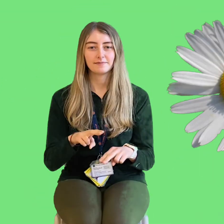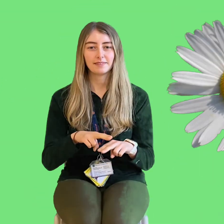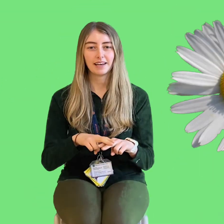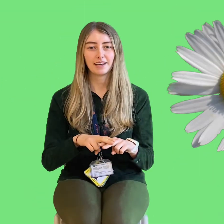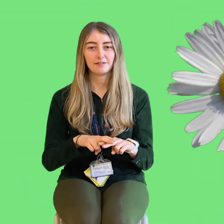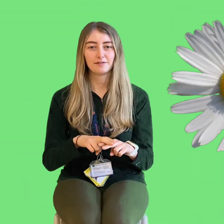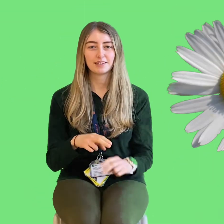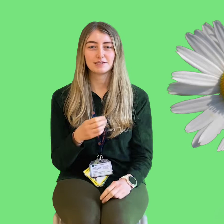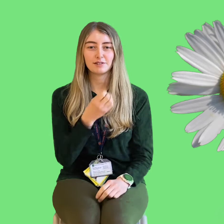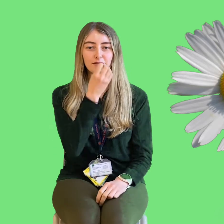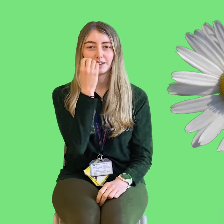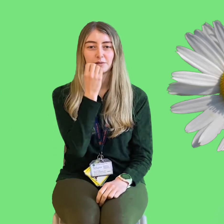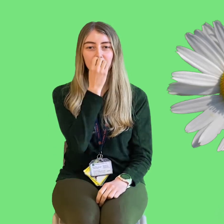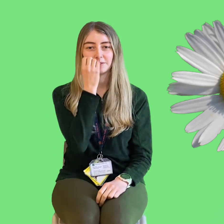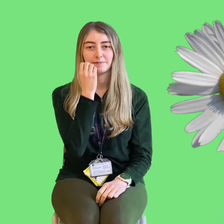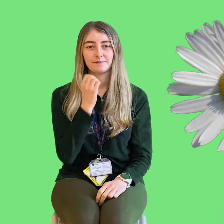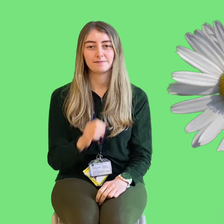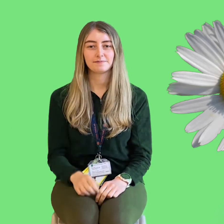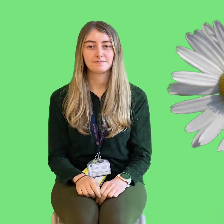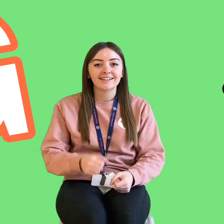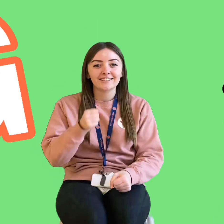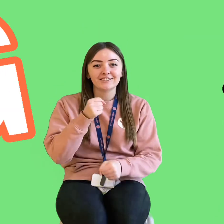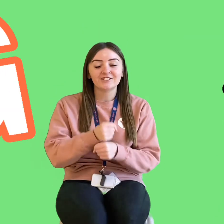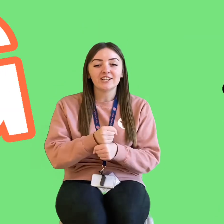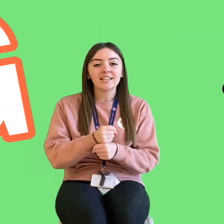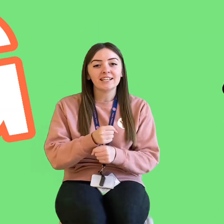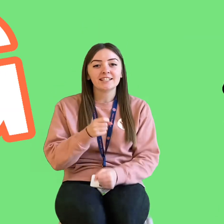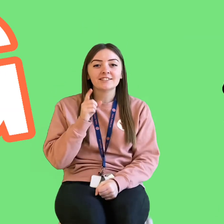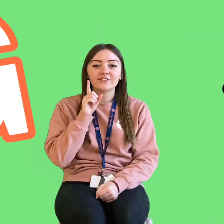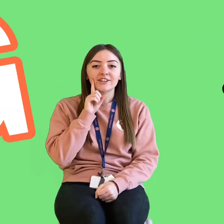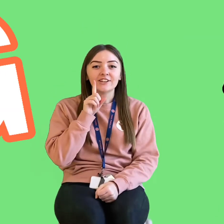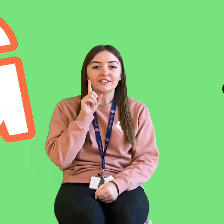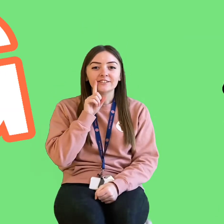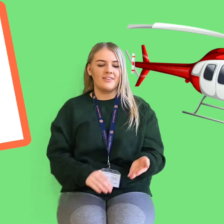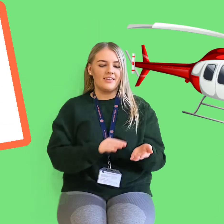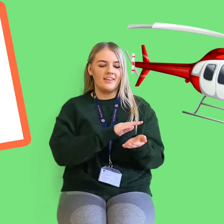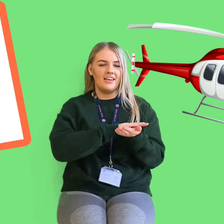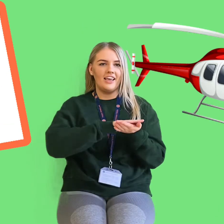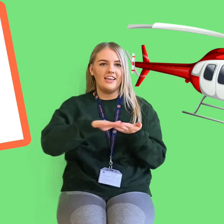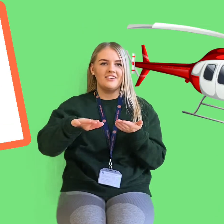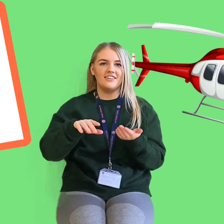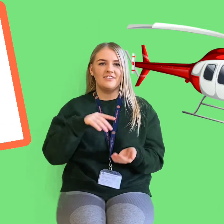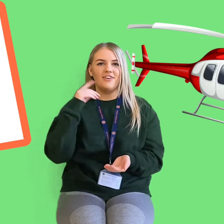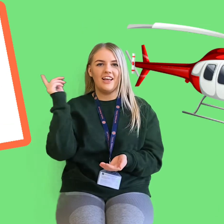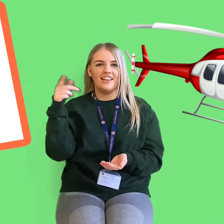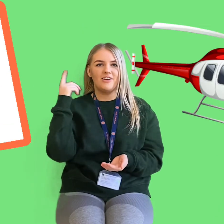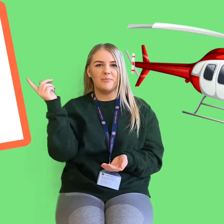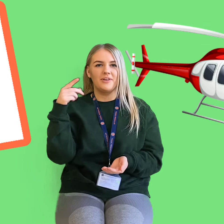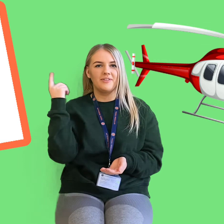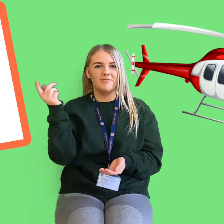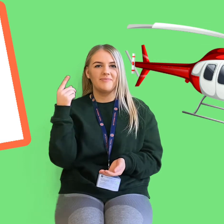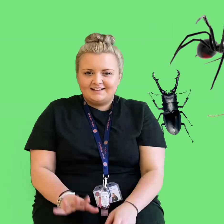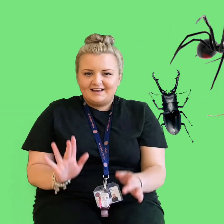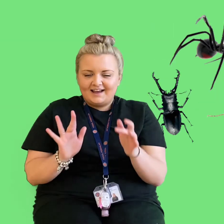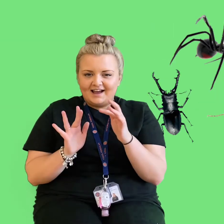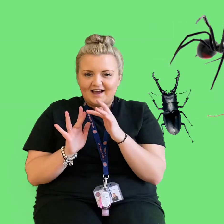F is for flower. G is for girl. H is for helicopter. I is